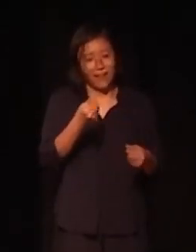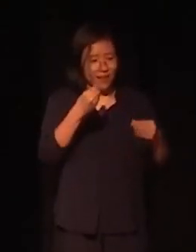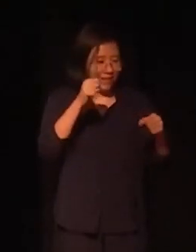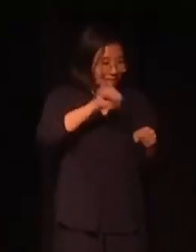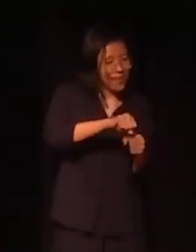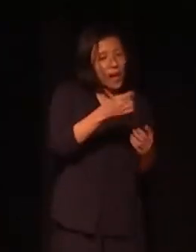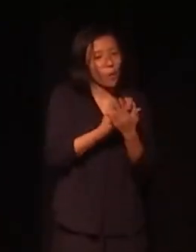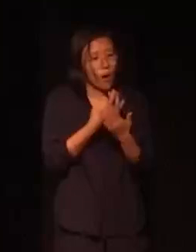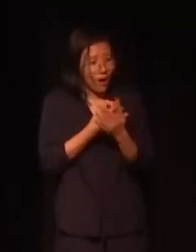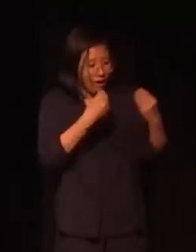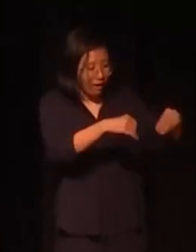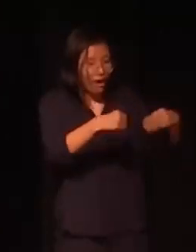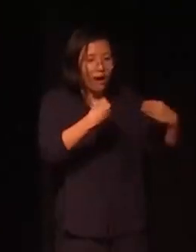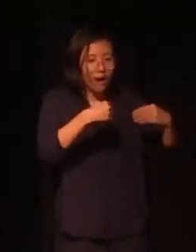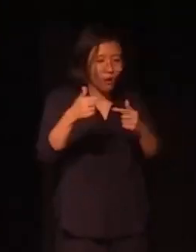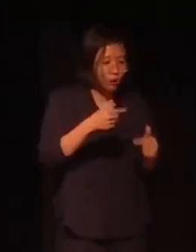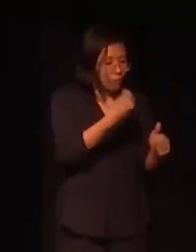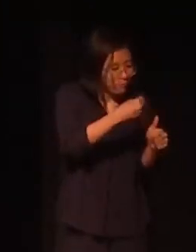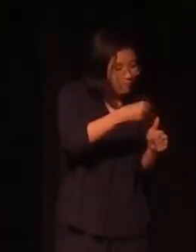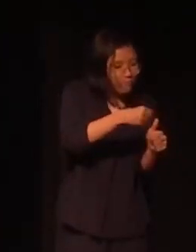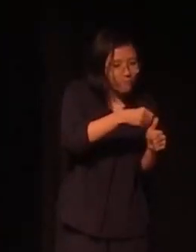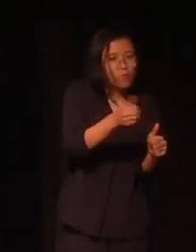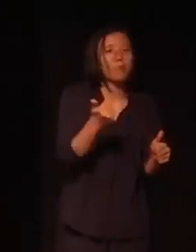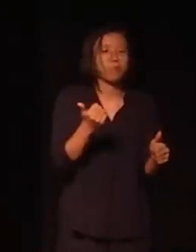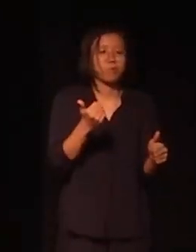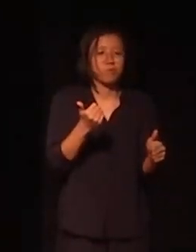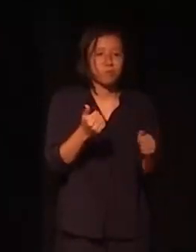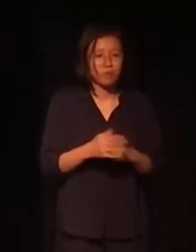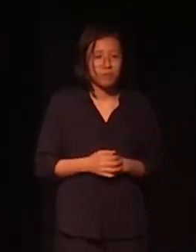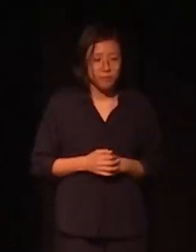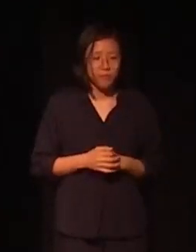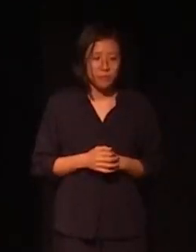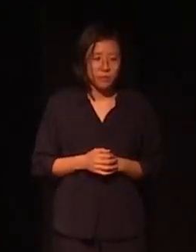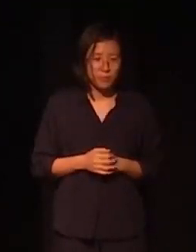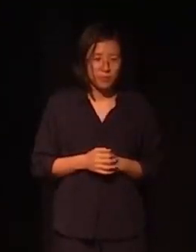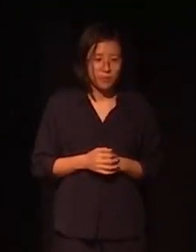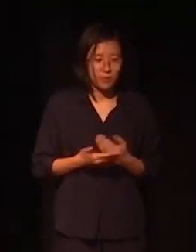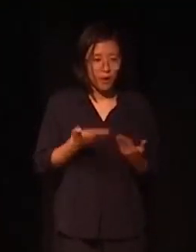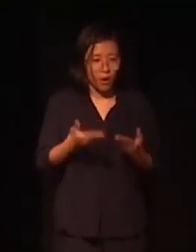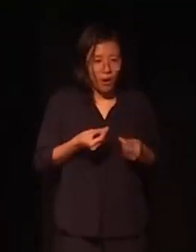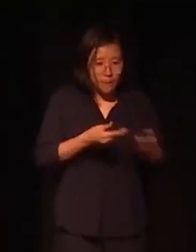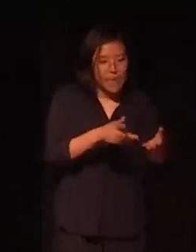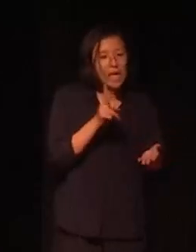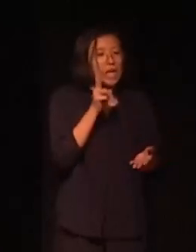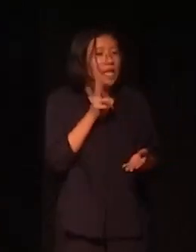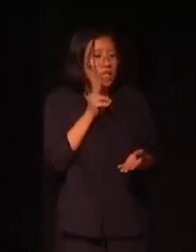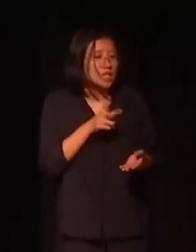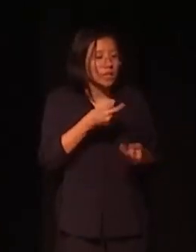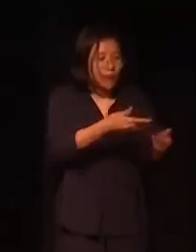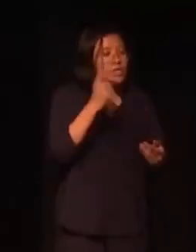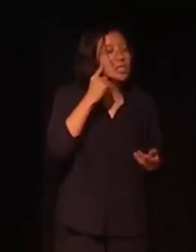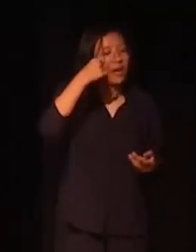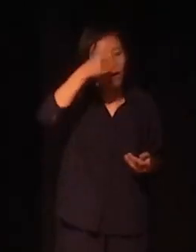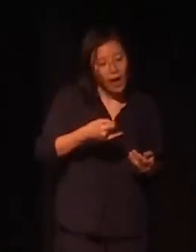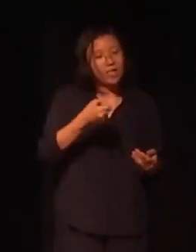rules and so on, or you can create examples so that next time when you have the same sentence to be translated,